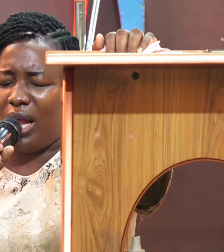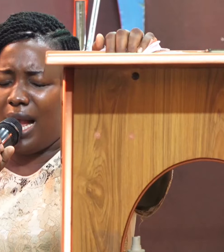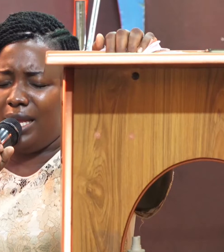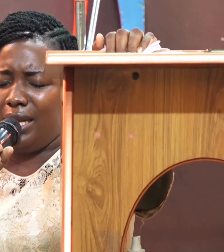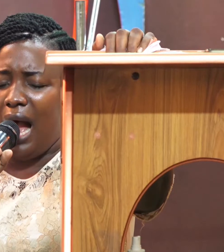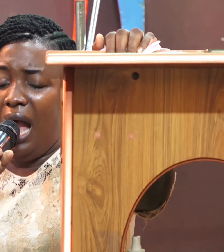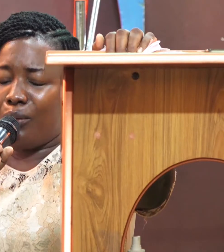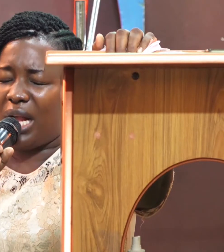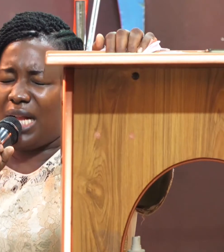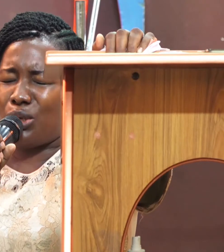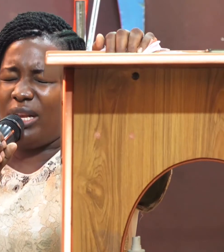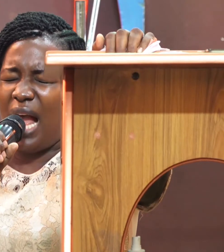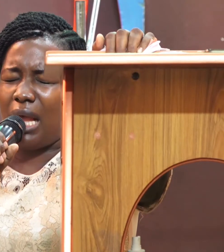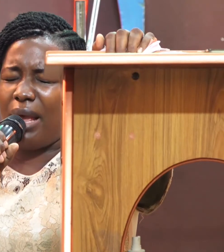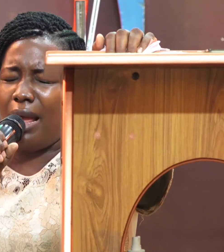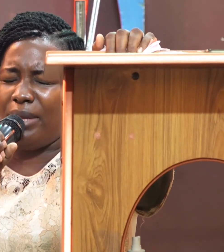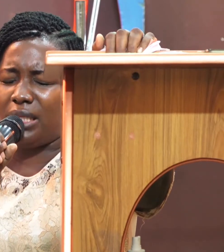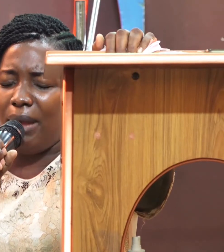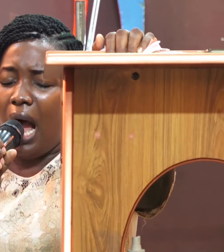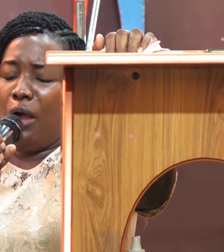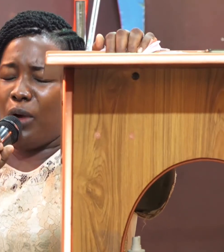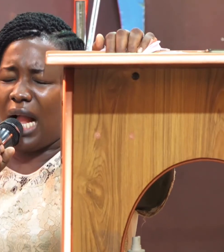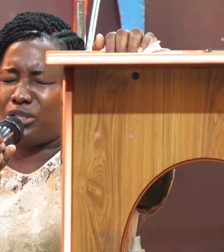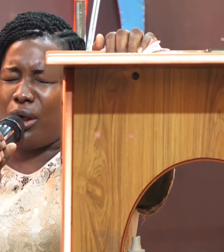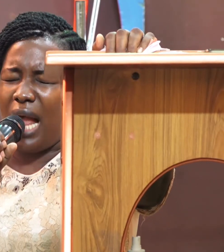kyenva nkwegayirira gwe Katonda akebera